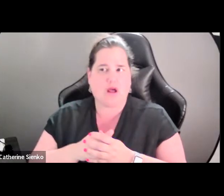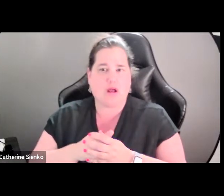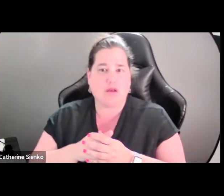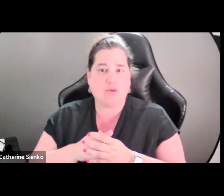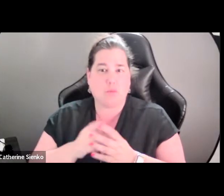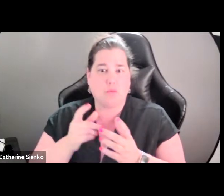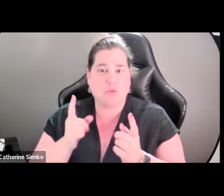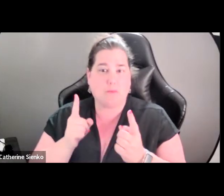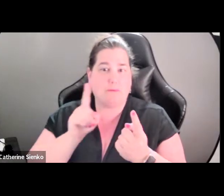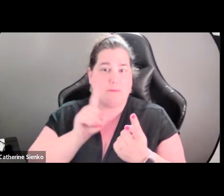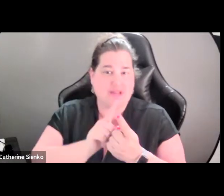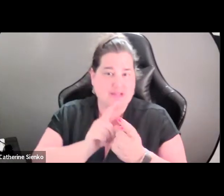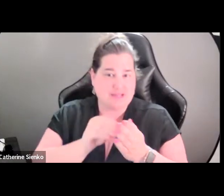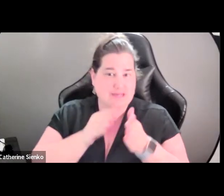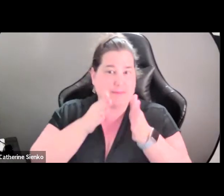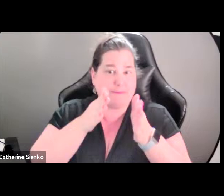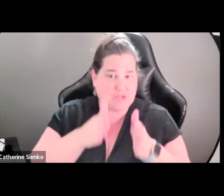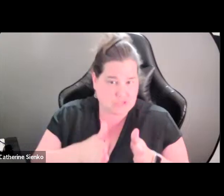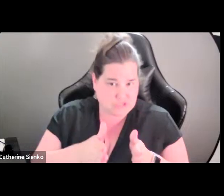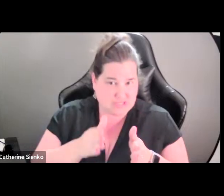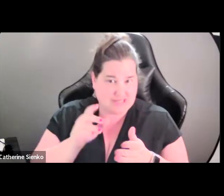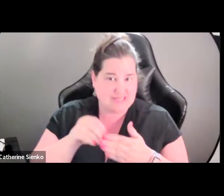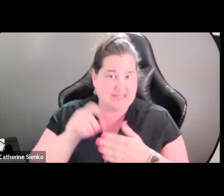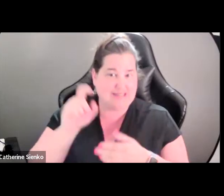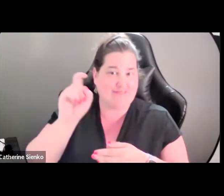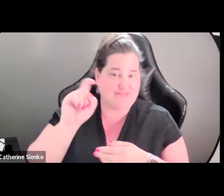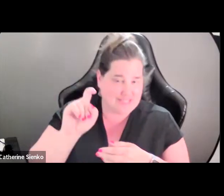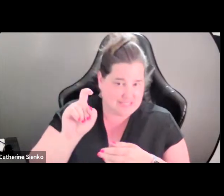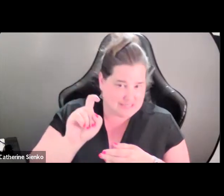our upcoming meeting dates and locations.